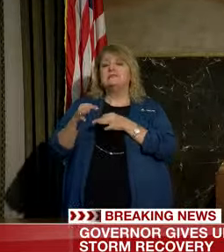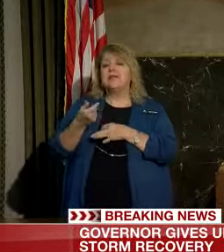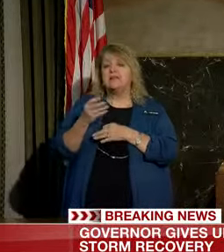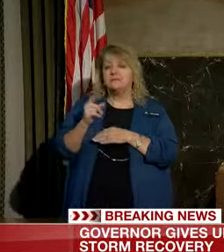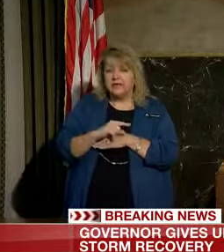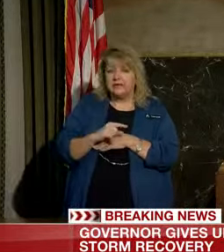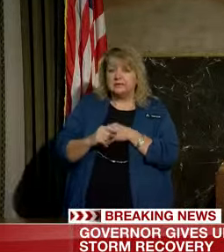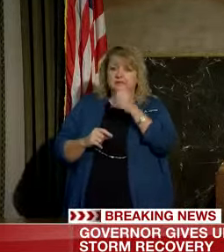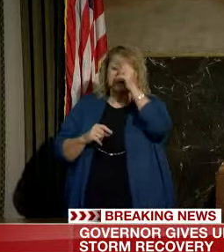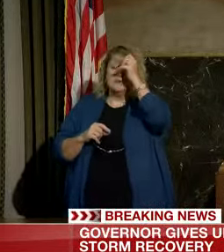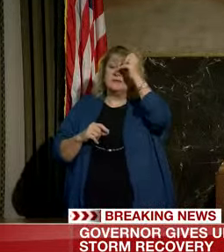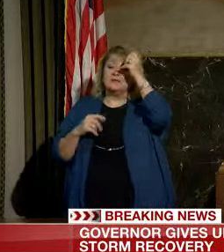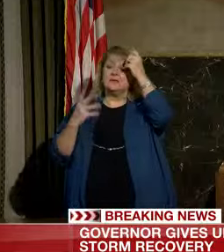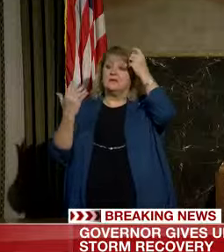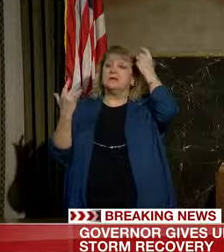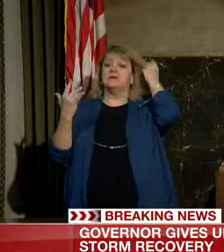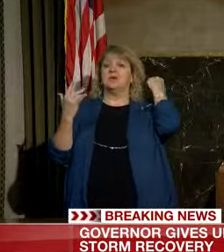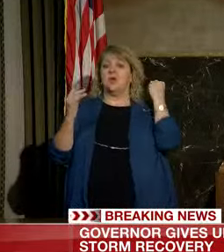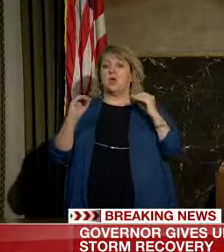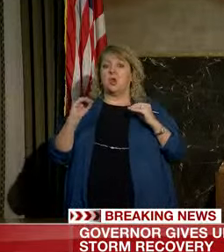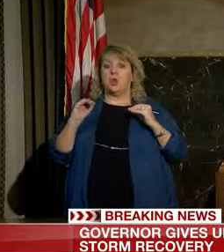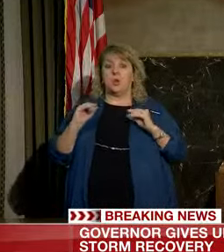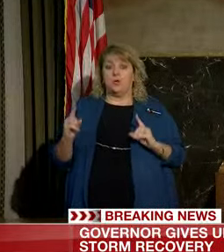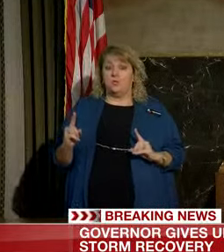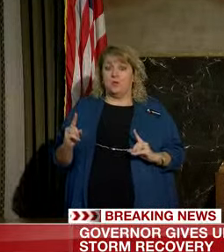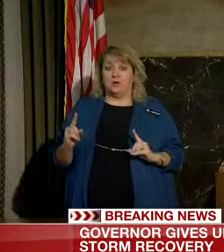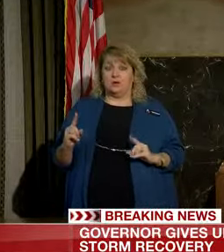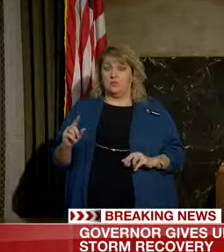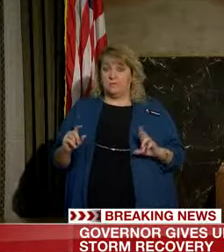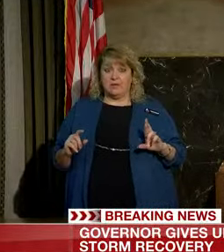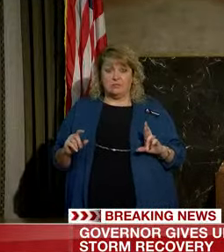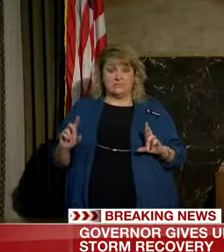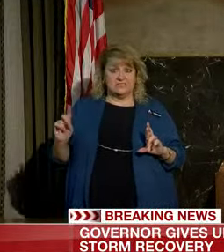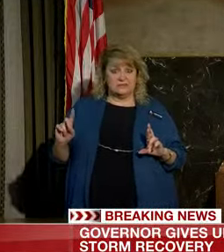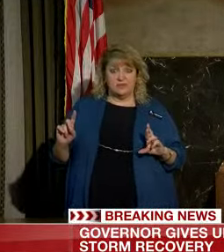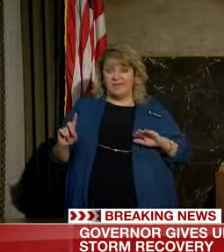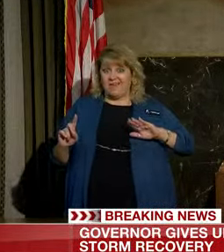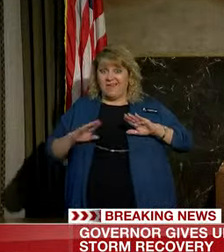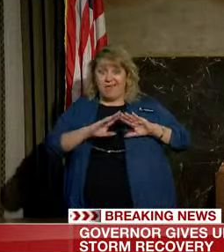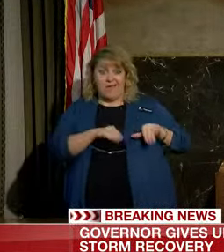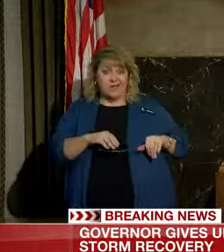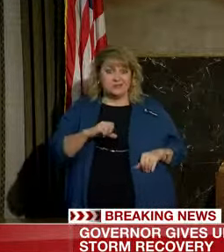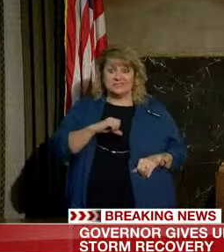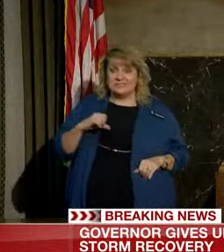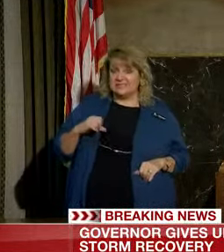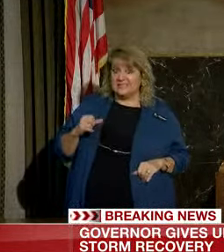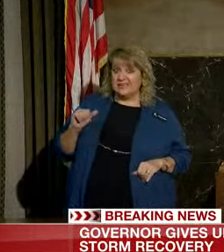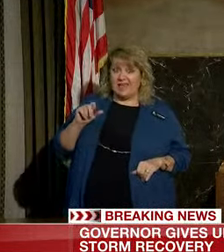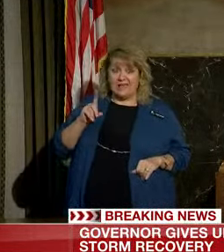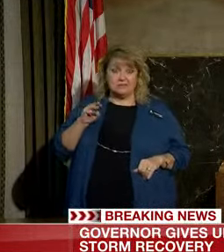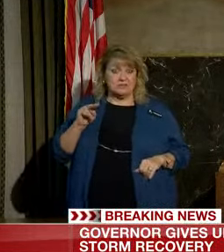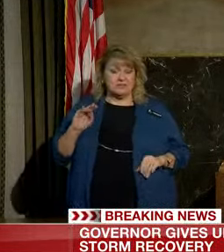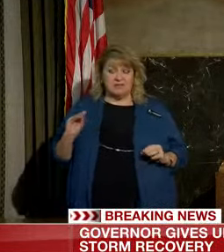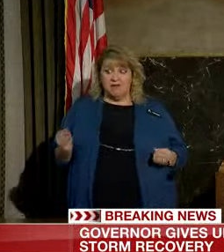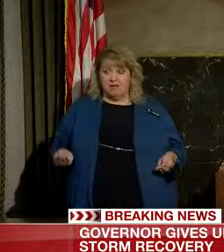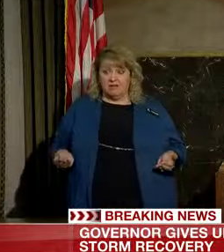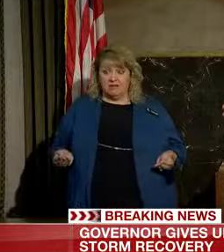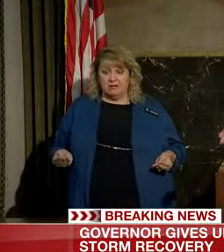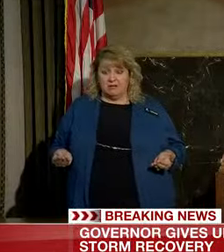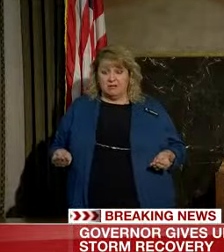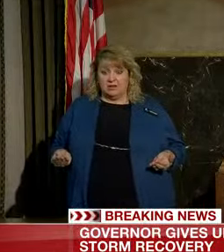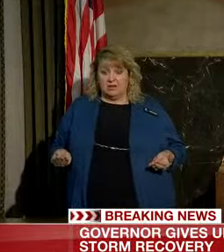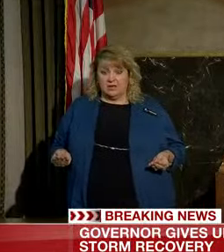days, because there was nobody, Republican, Democrat, House or Senate or administration, who even